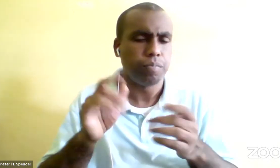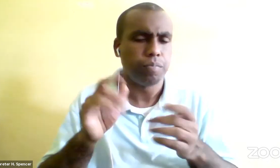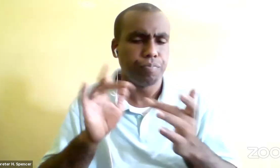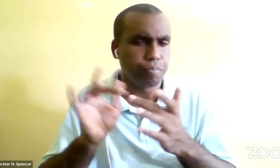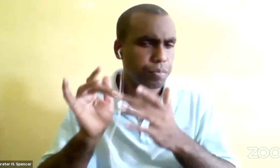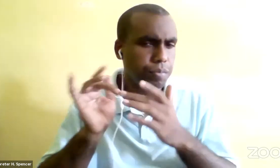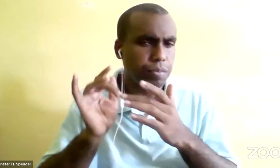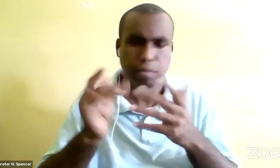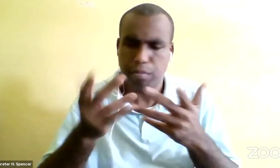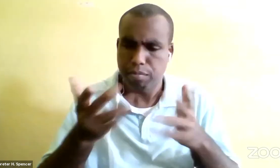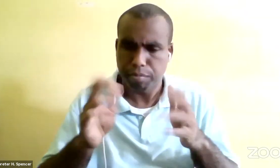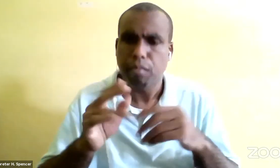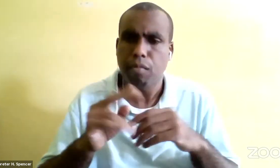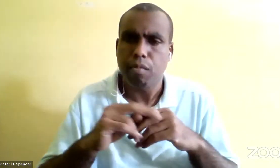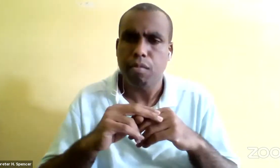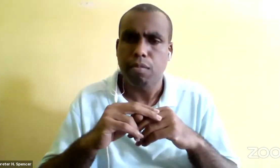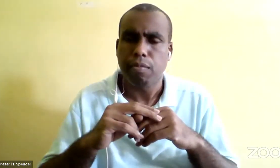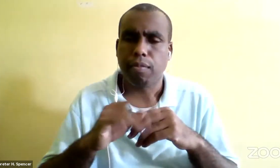the concept note.